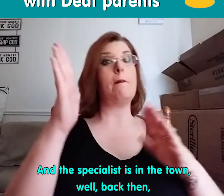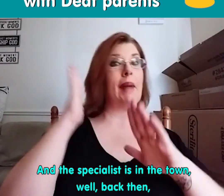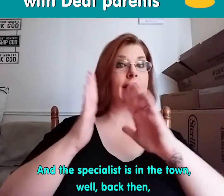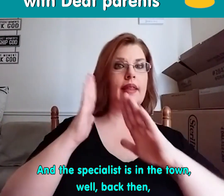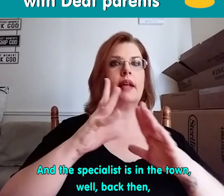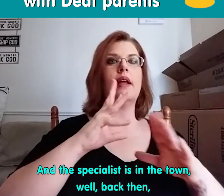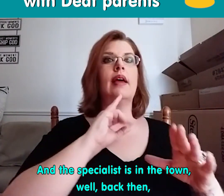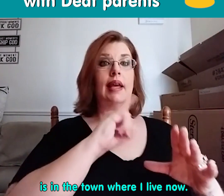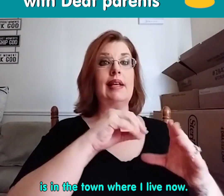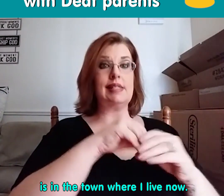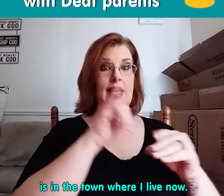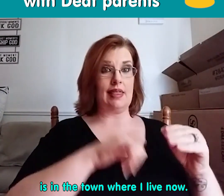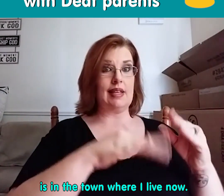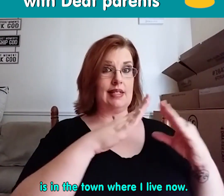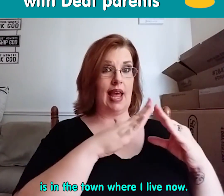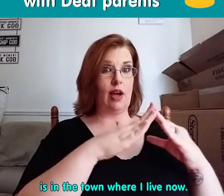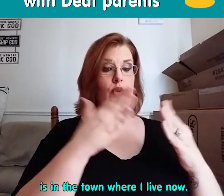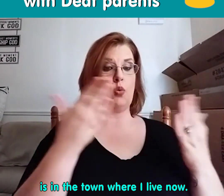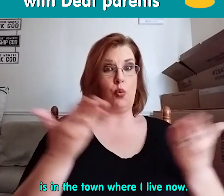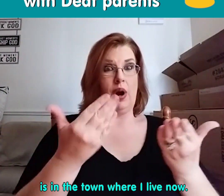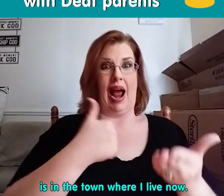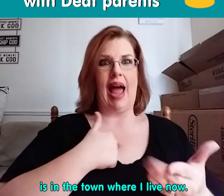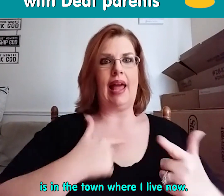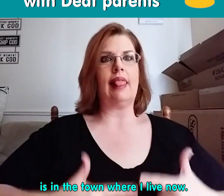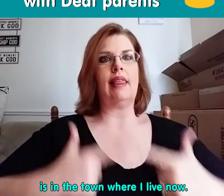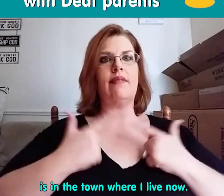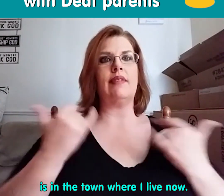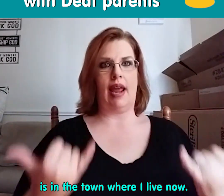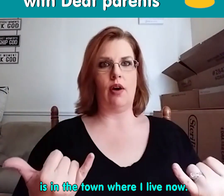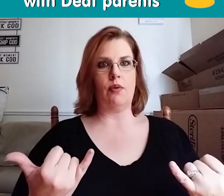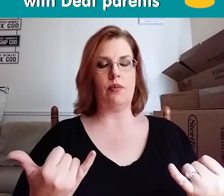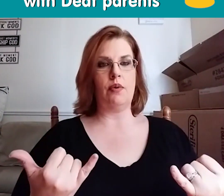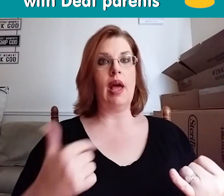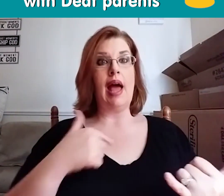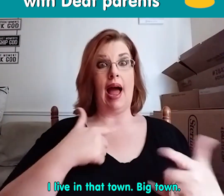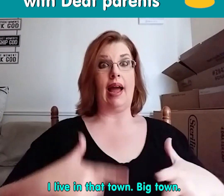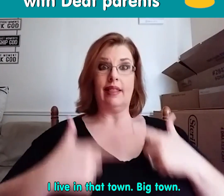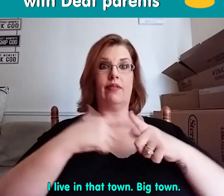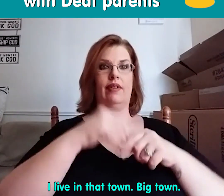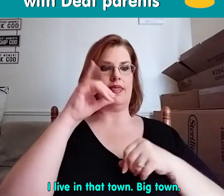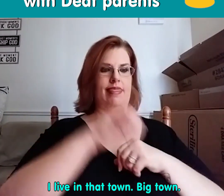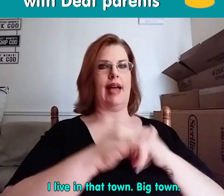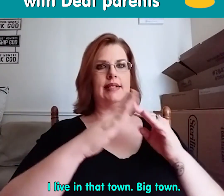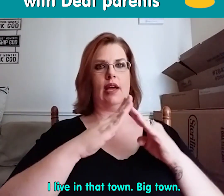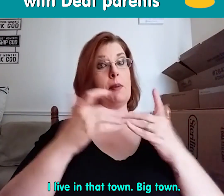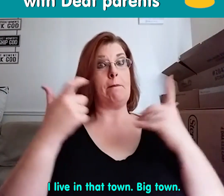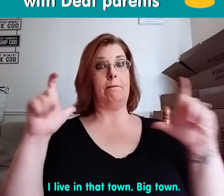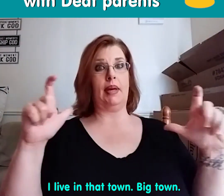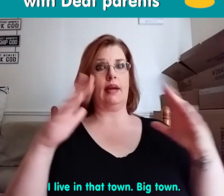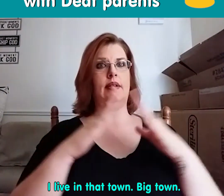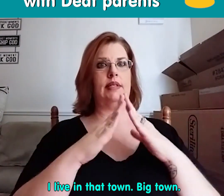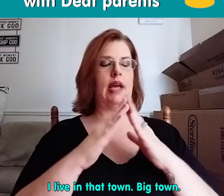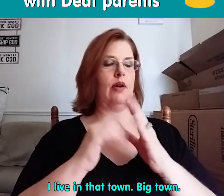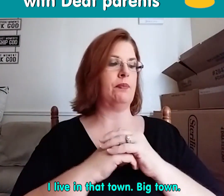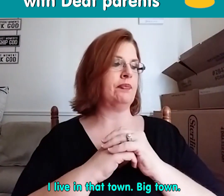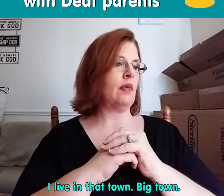your dad come back tomorrow. We need to discuss something with him. I said, okay. So I told my dad. Dad and I went back to the doctor.